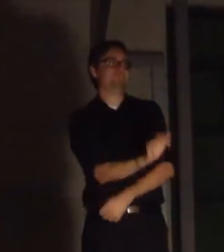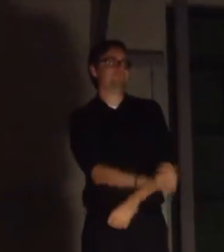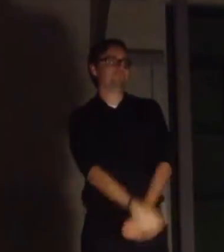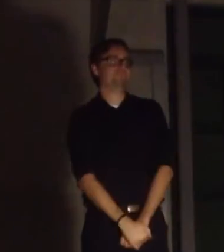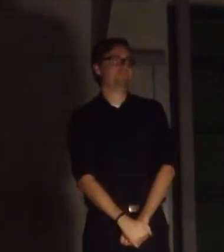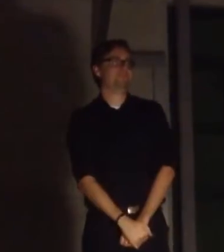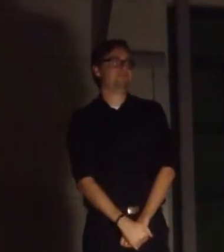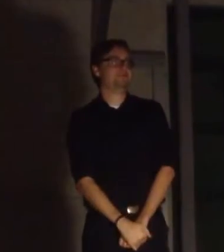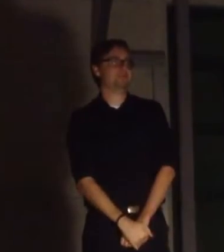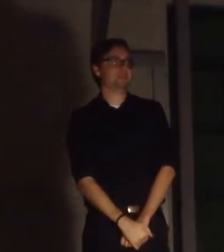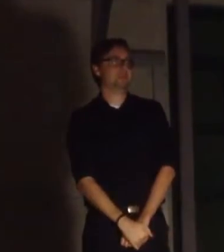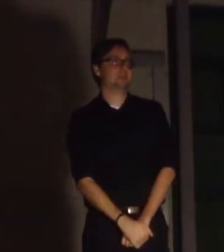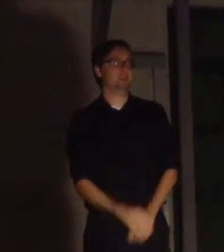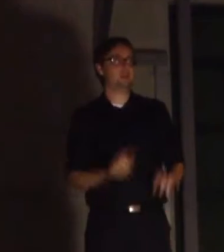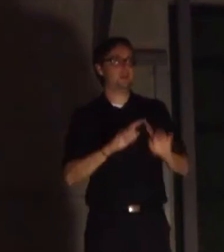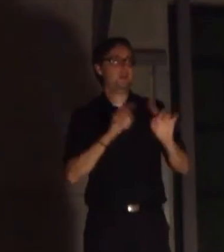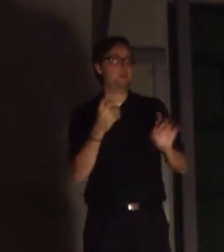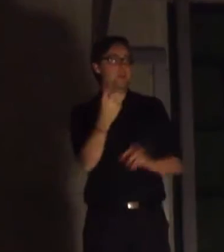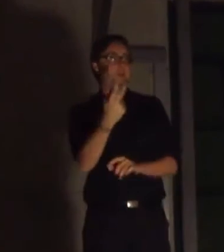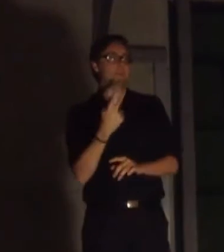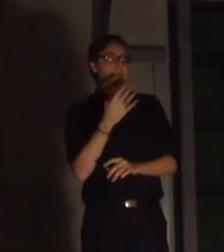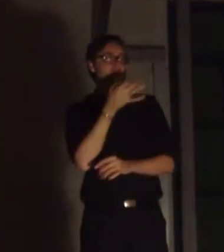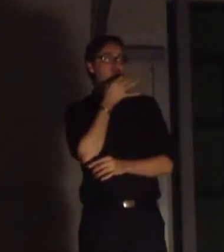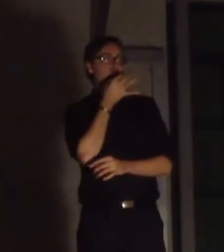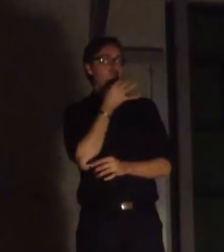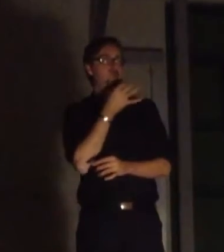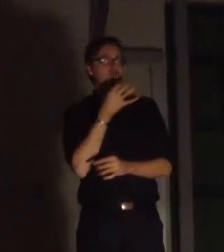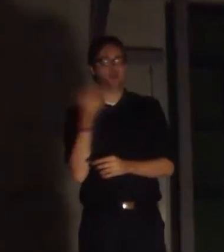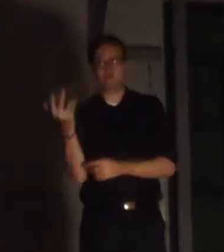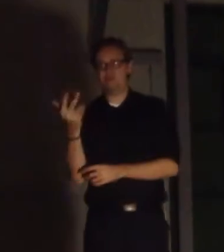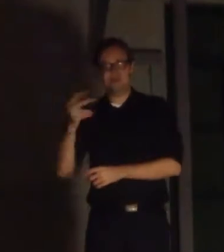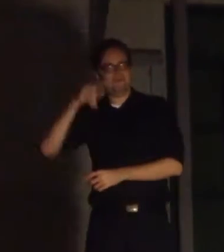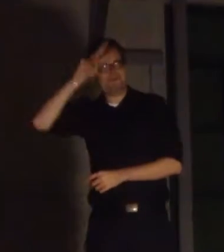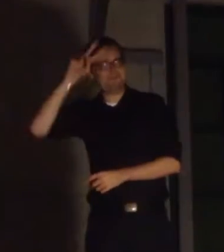I didn't have access to accommodations such as captions or interpreters.